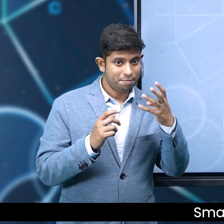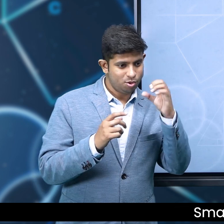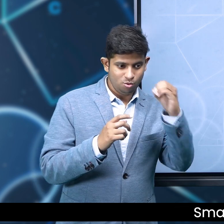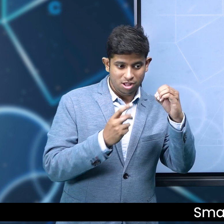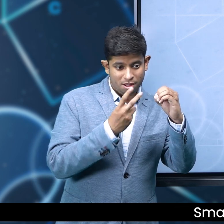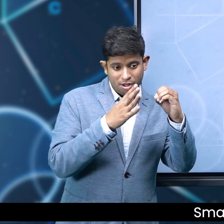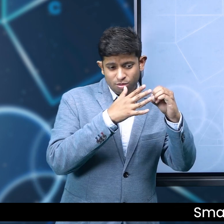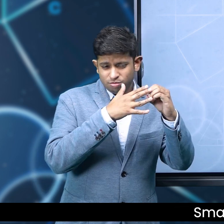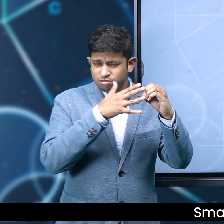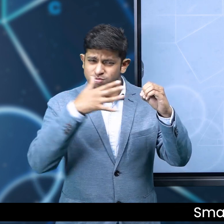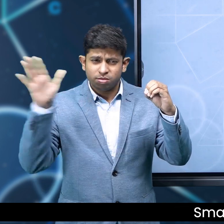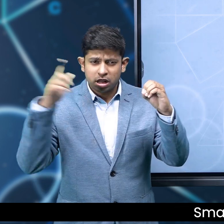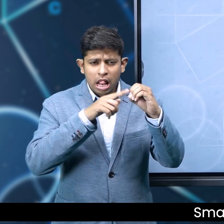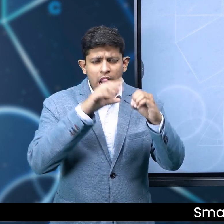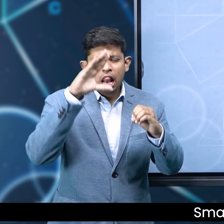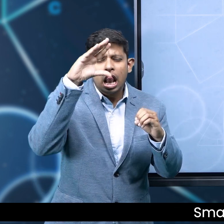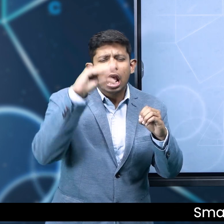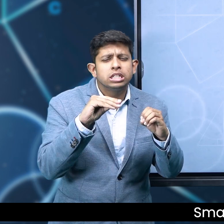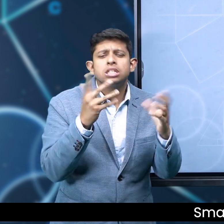Smallest whole number.